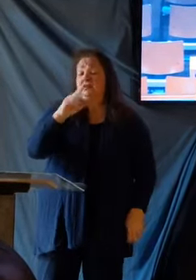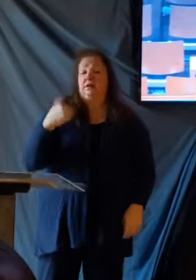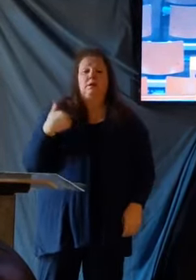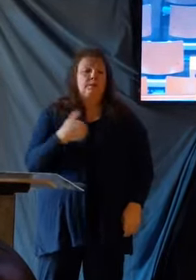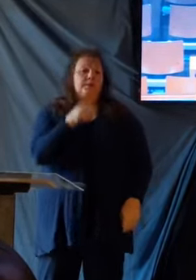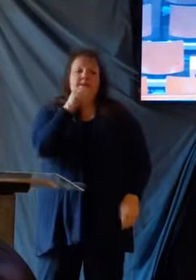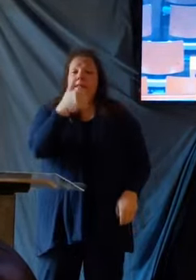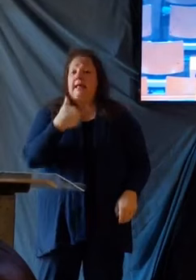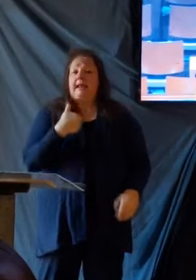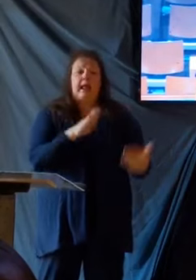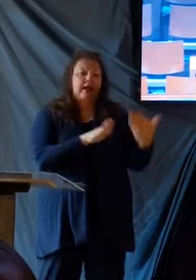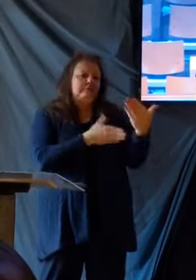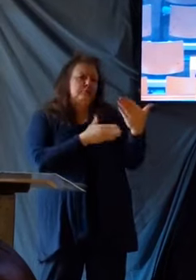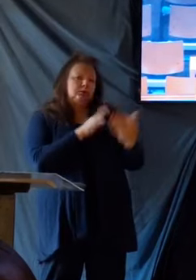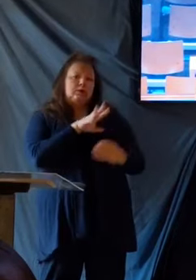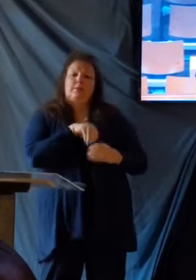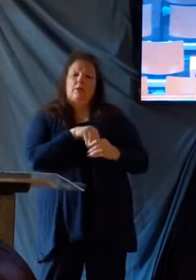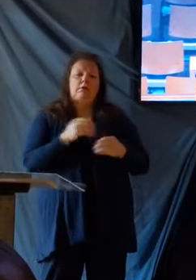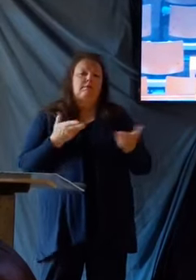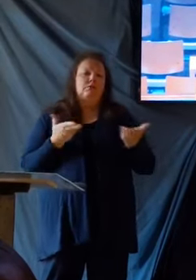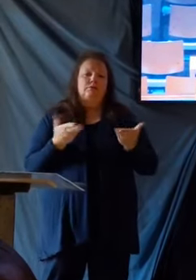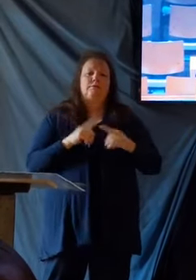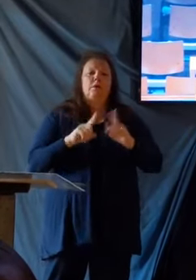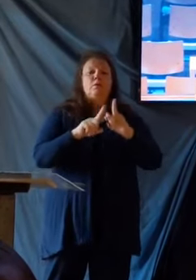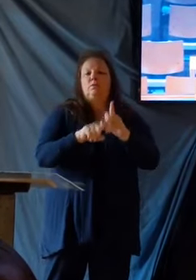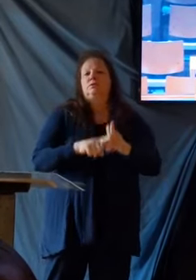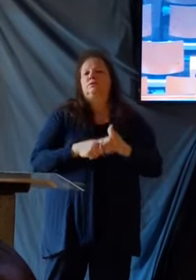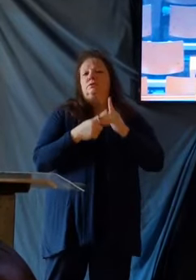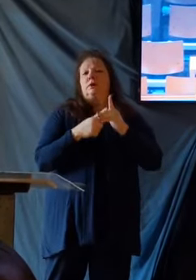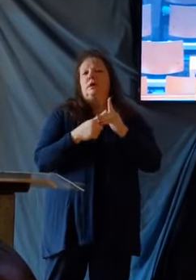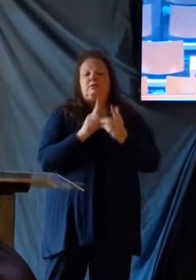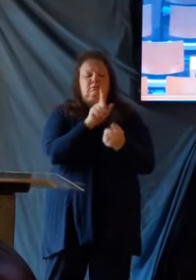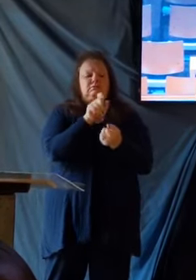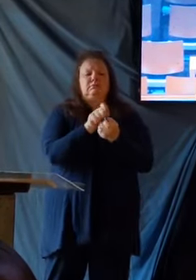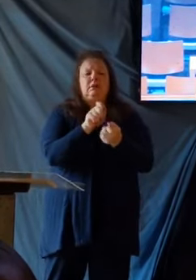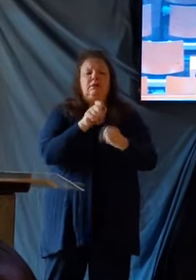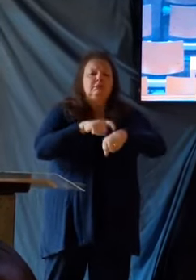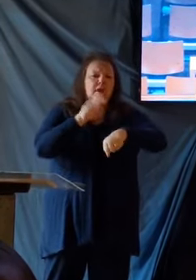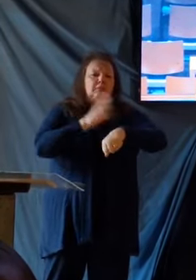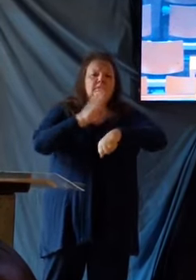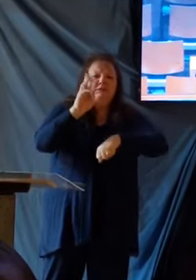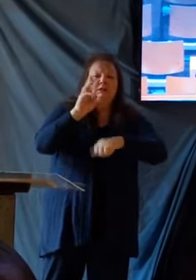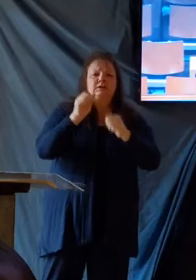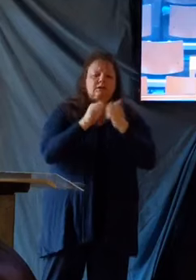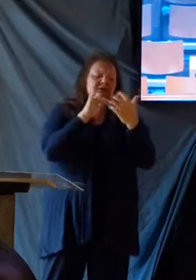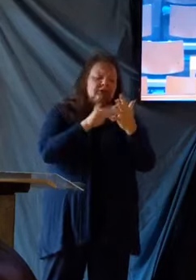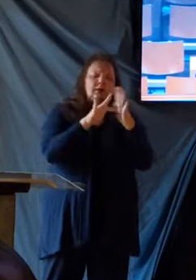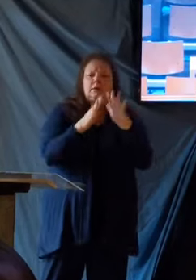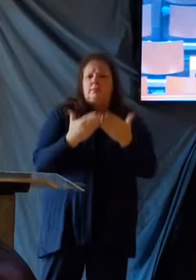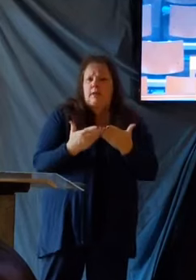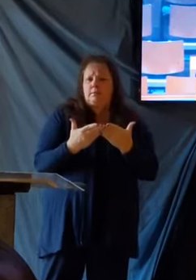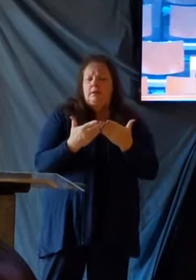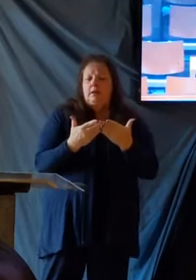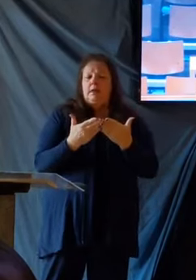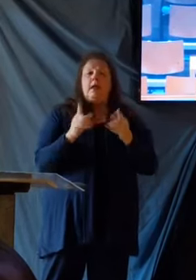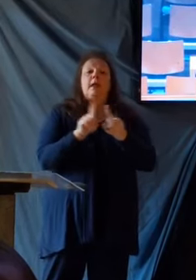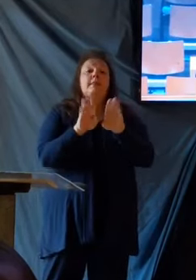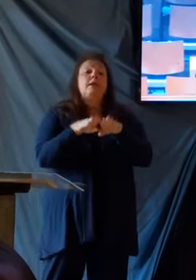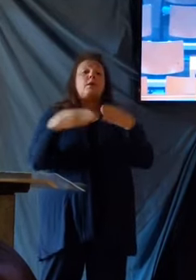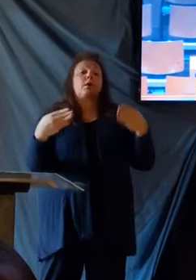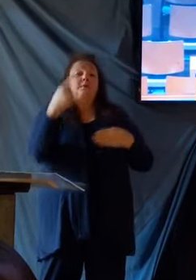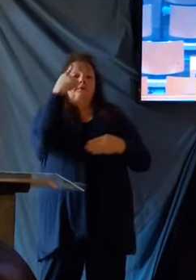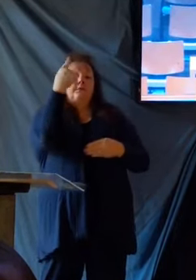not be having music as part of our service, but we'll begin right in with our study of the Word at 6 o'clock, and we'll also be open